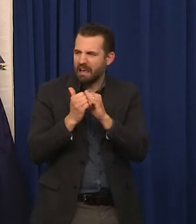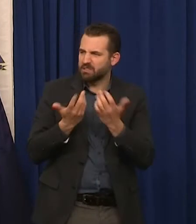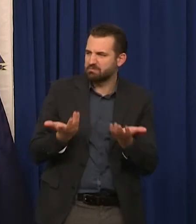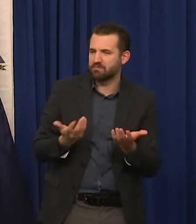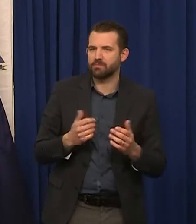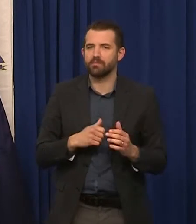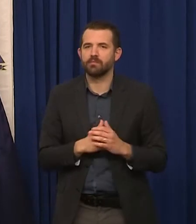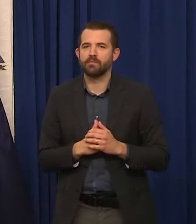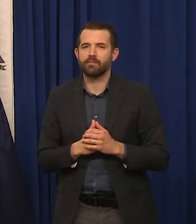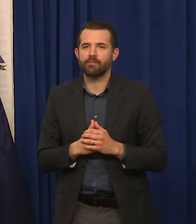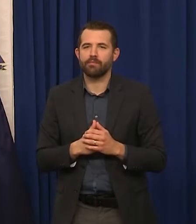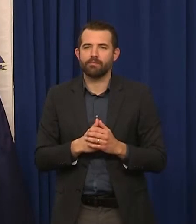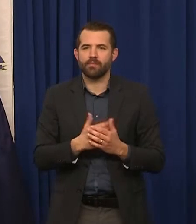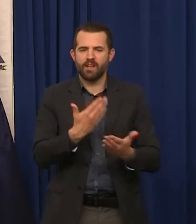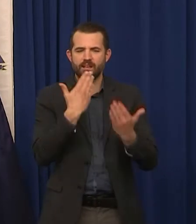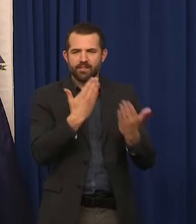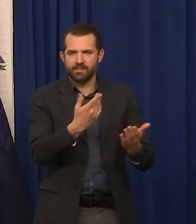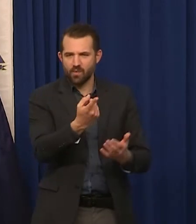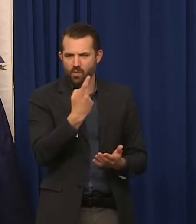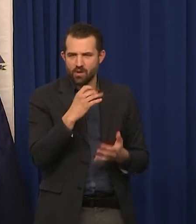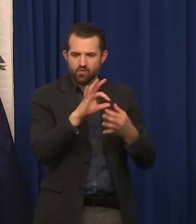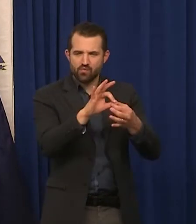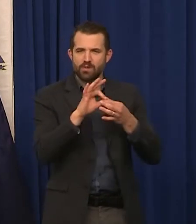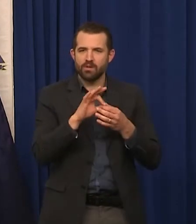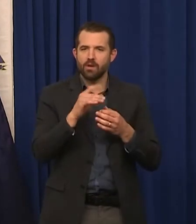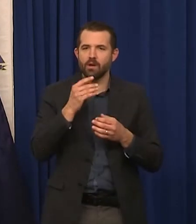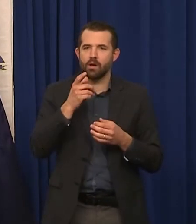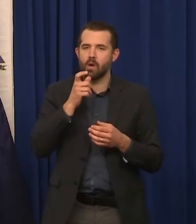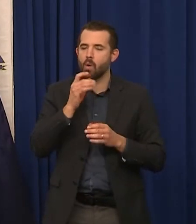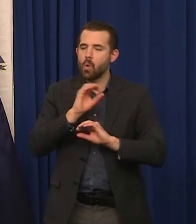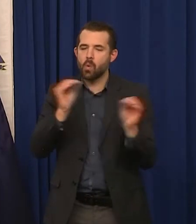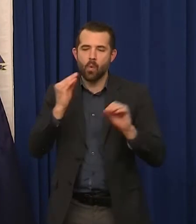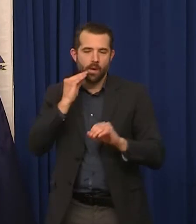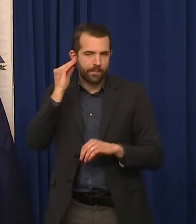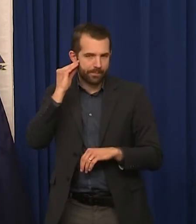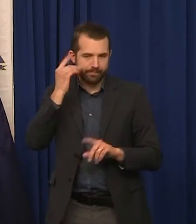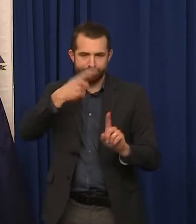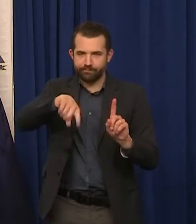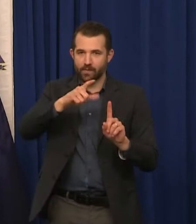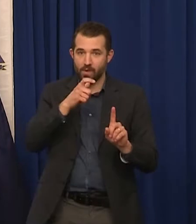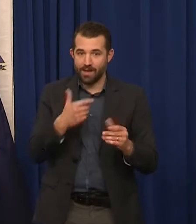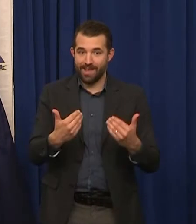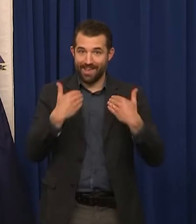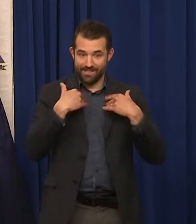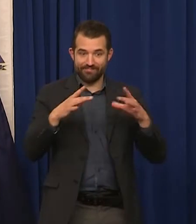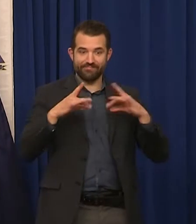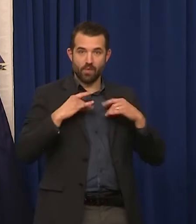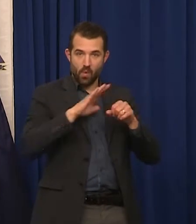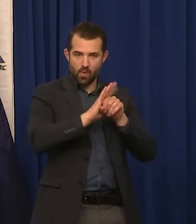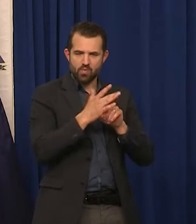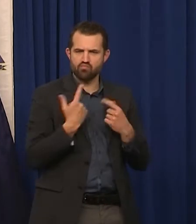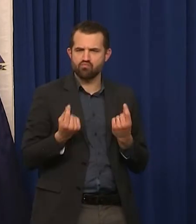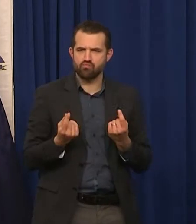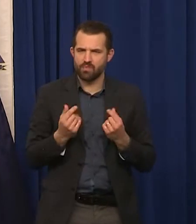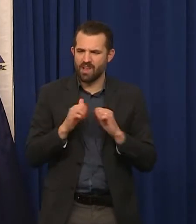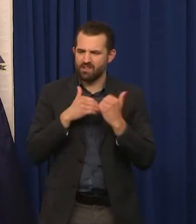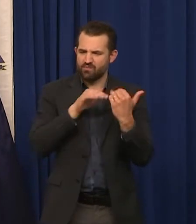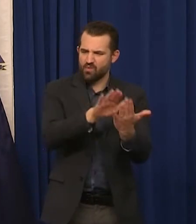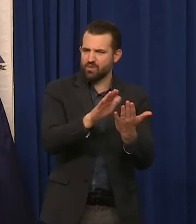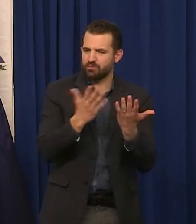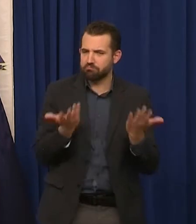people who are experiencing homelessness and what our approach is there. So Emily, a few observations. The first